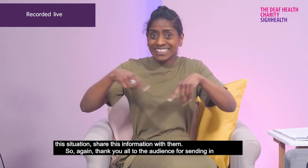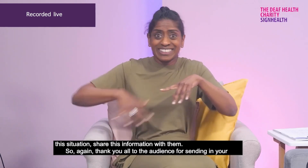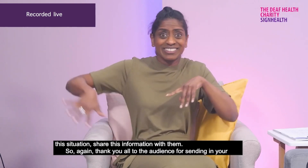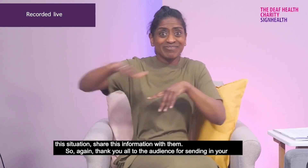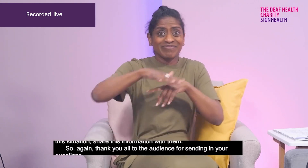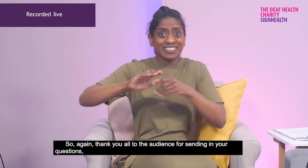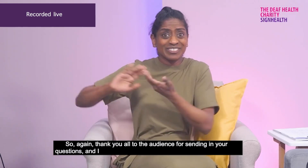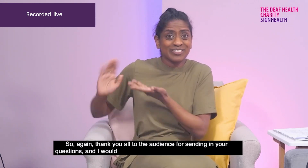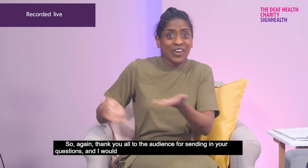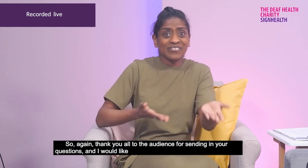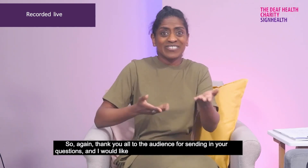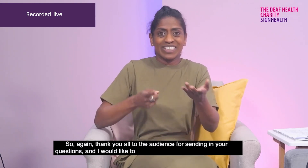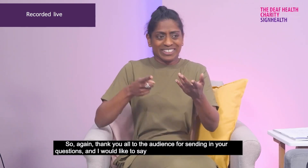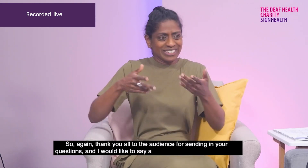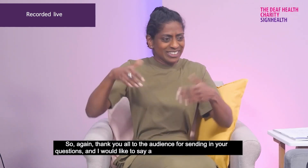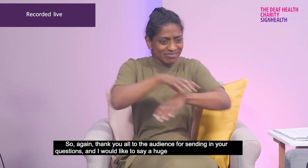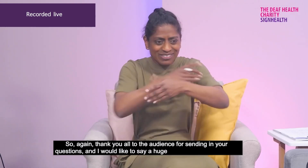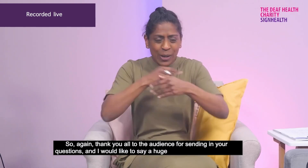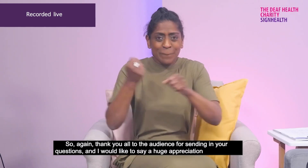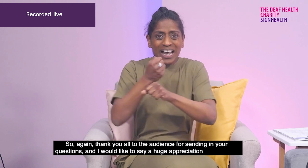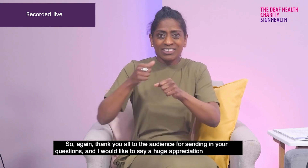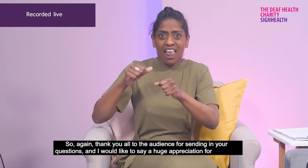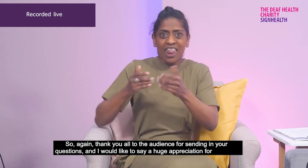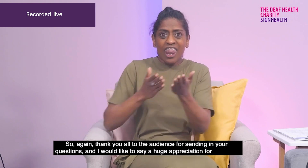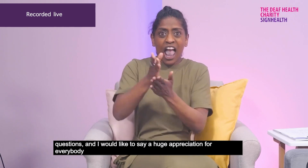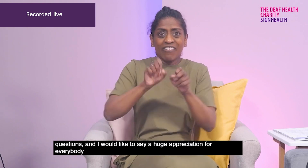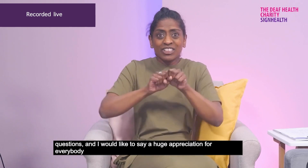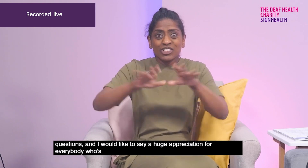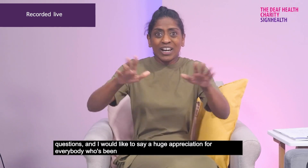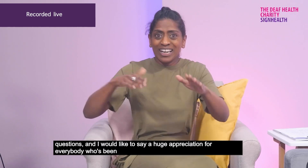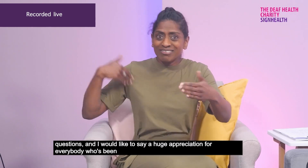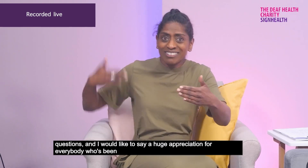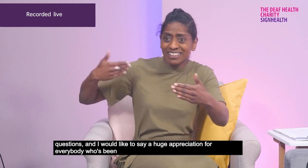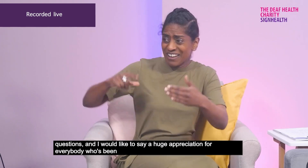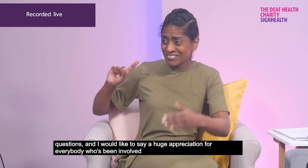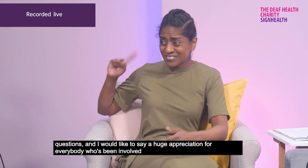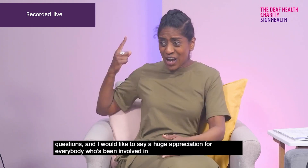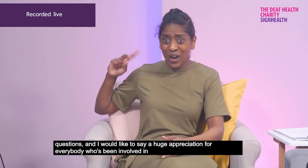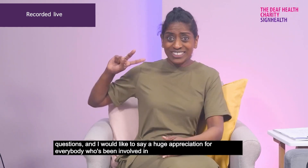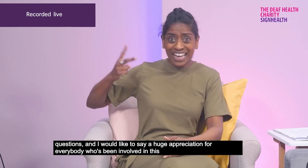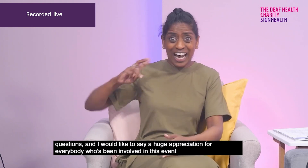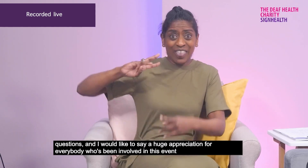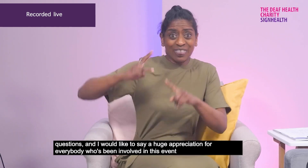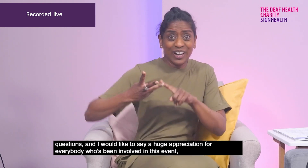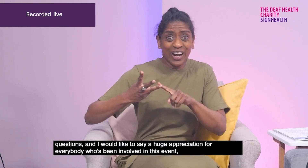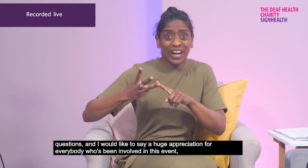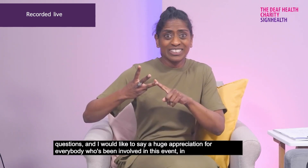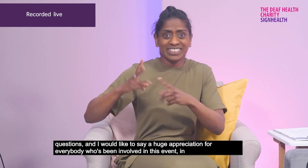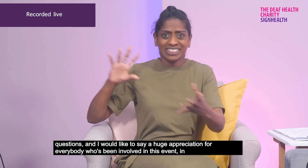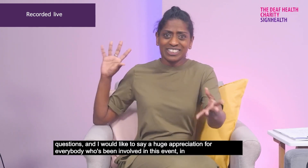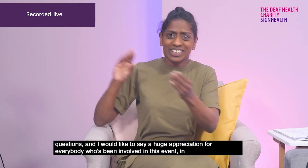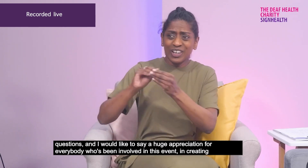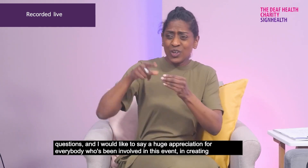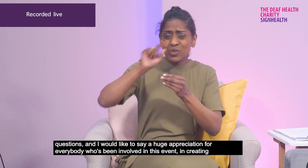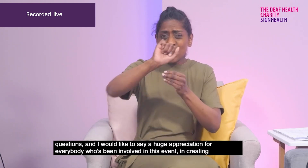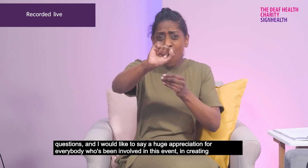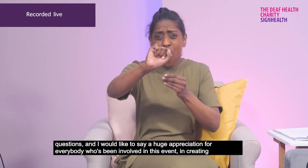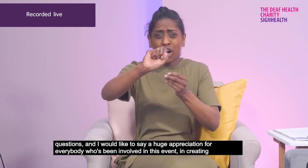been involved in this event, in creating these live streams throughout all three